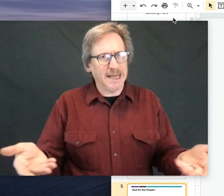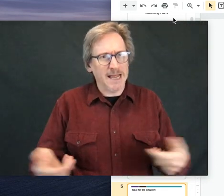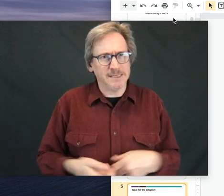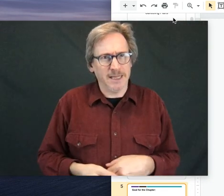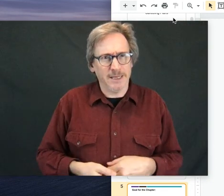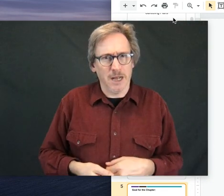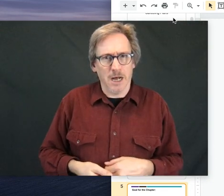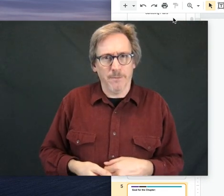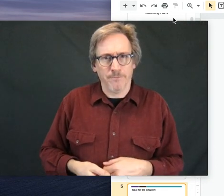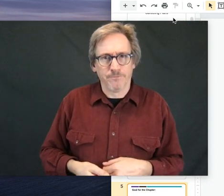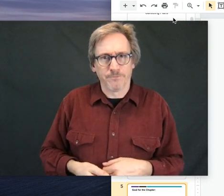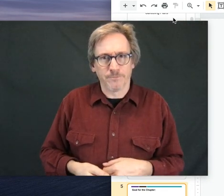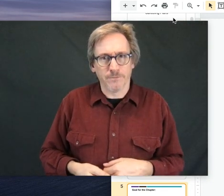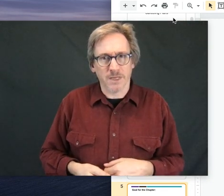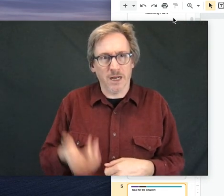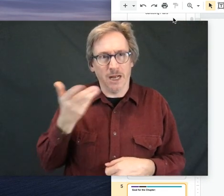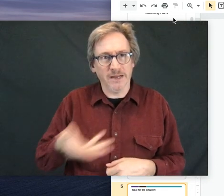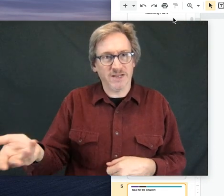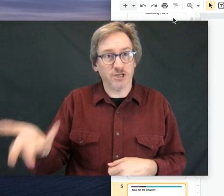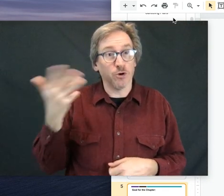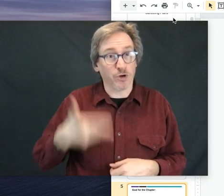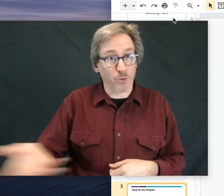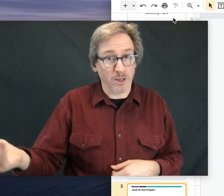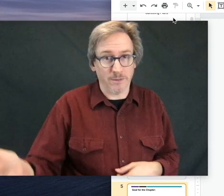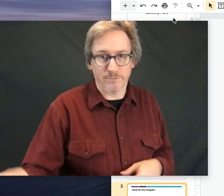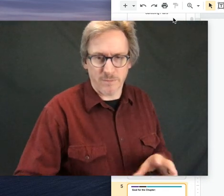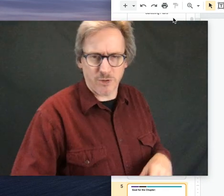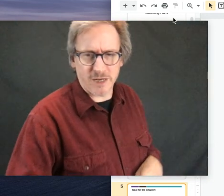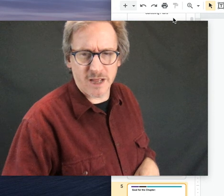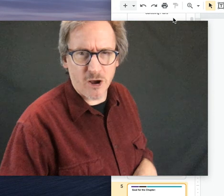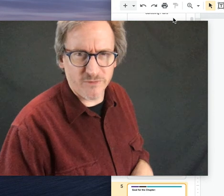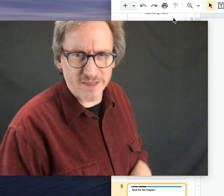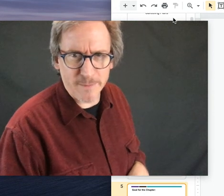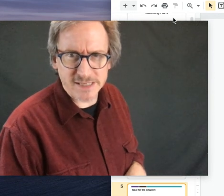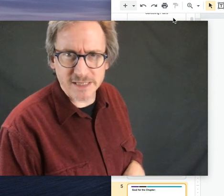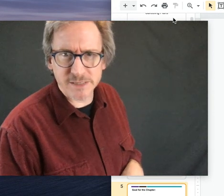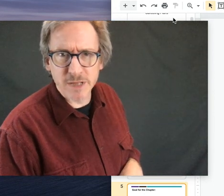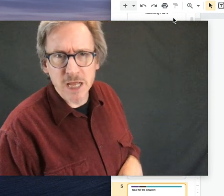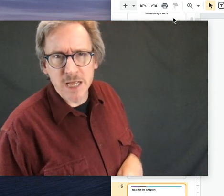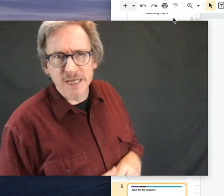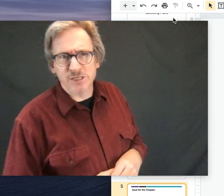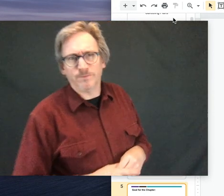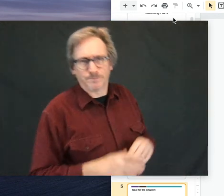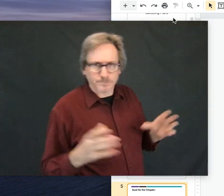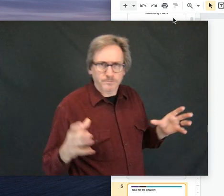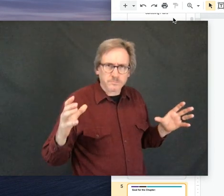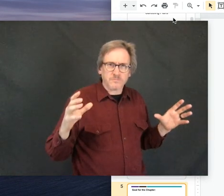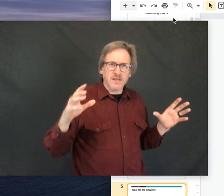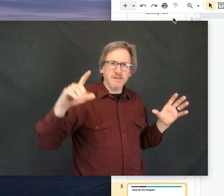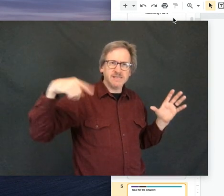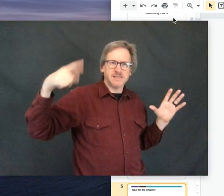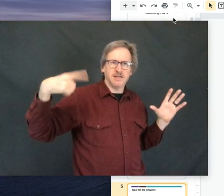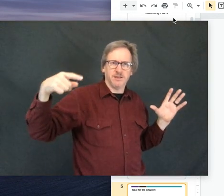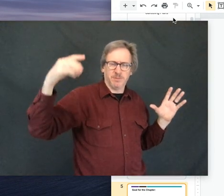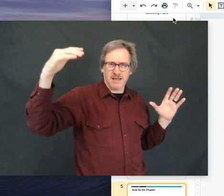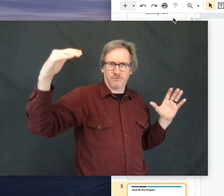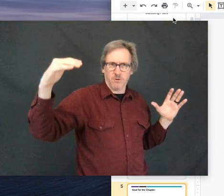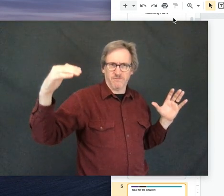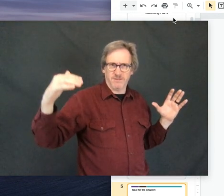idea as in invitation or you're welcome. You can, hopefully that makes sense. So this is